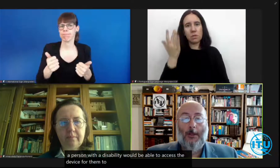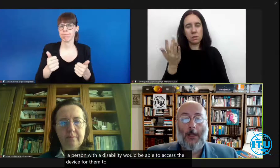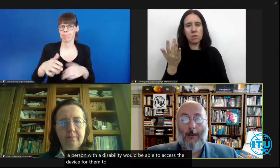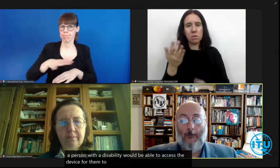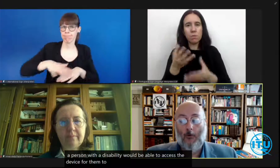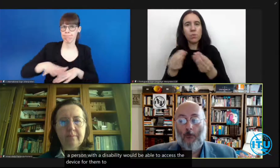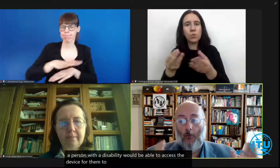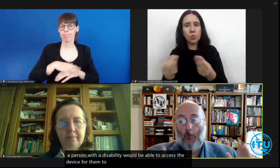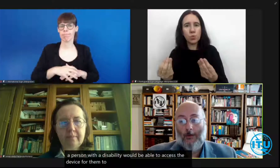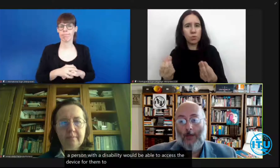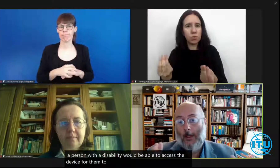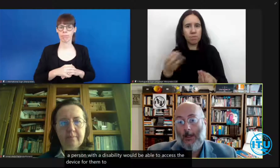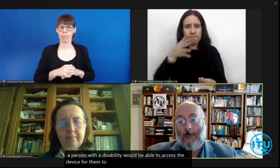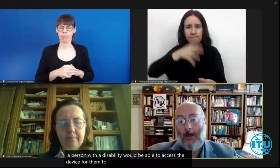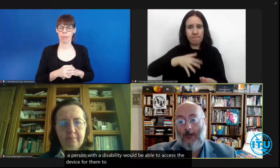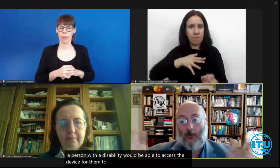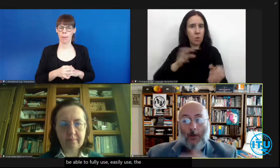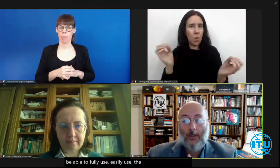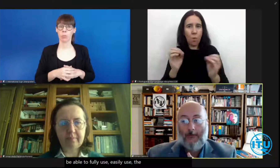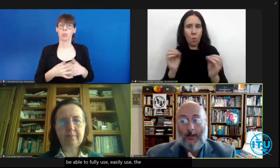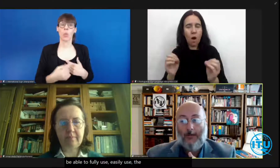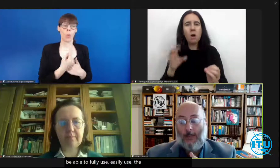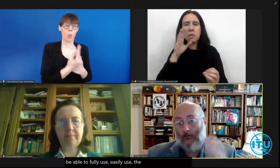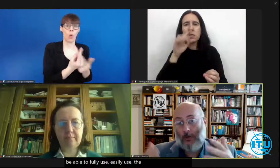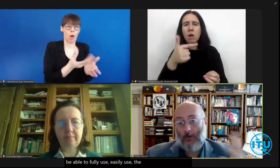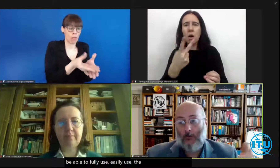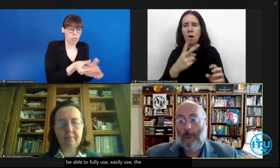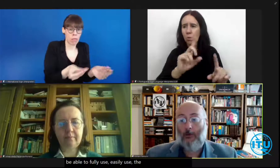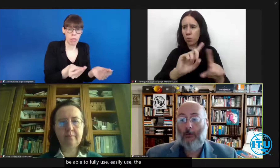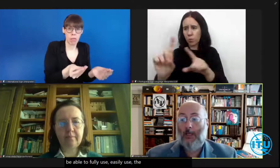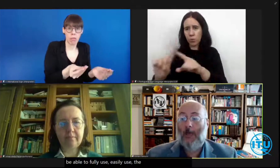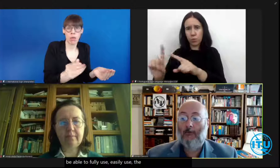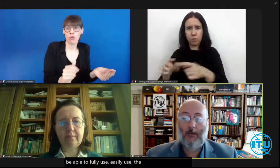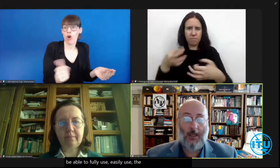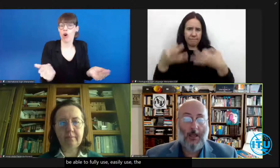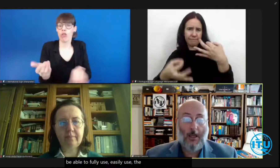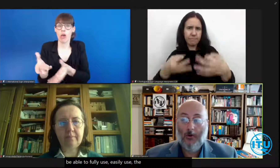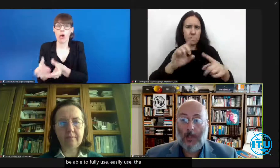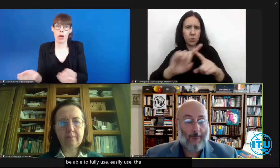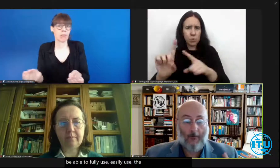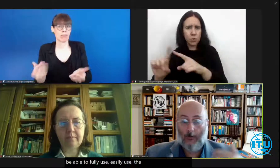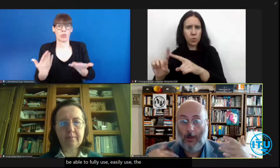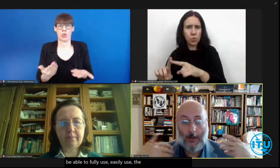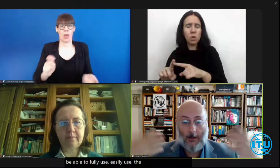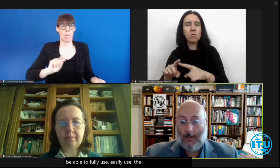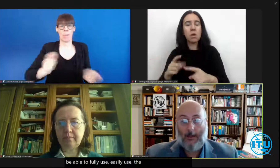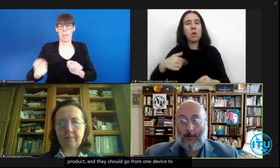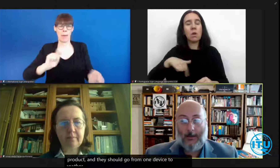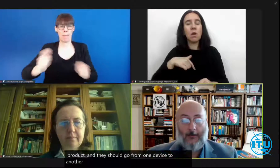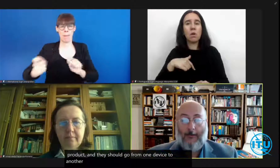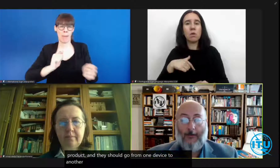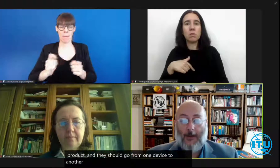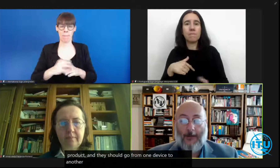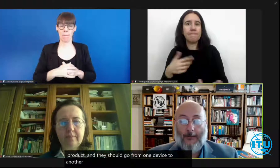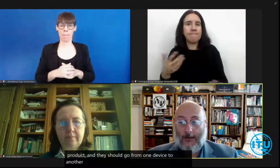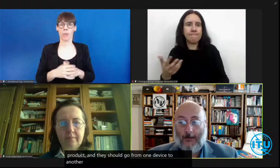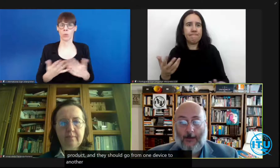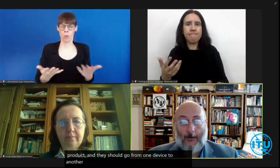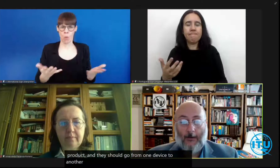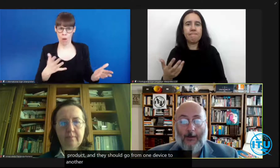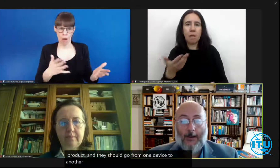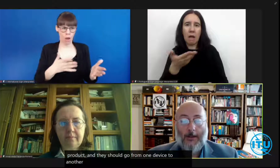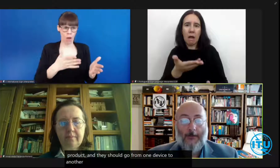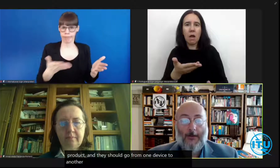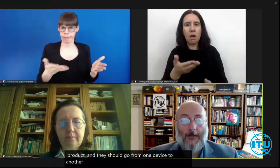product. And if you go from one device to another device, as we frequently have today, you'd have to, let's say, face